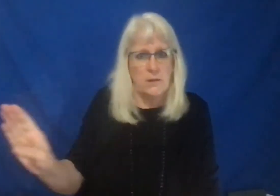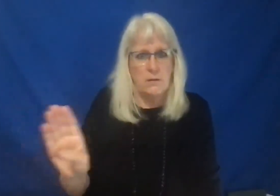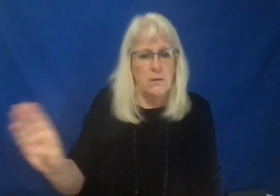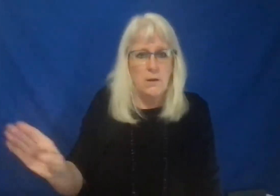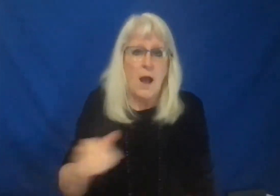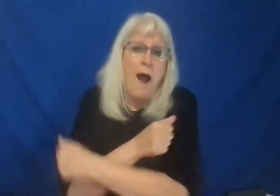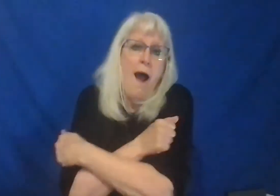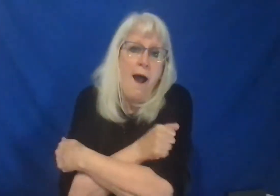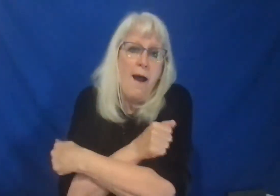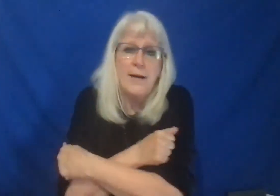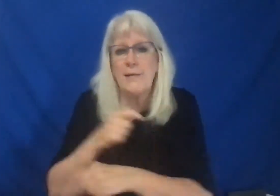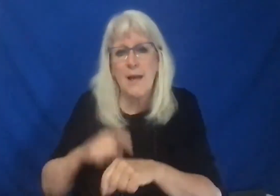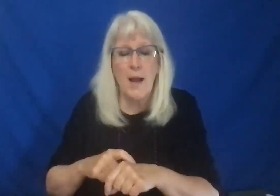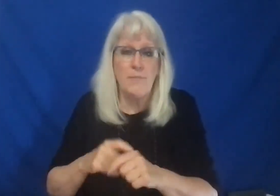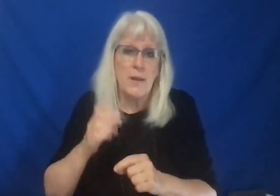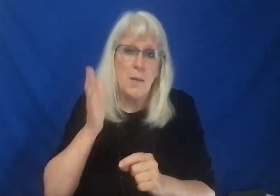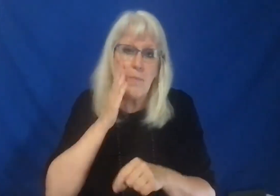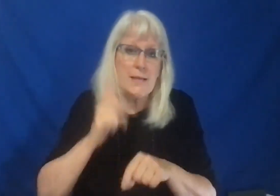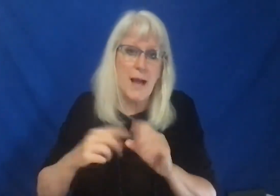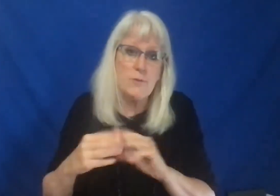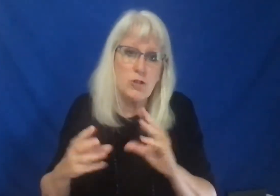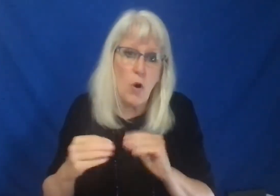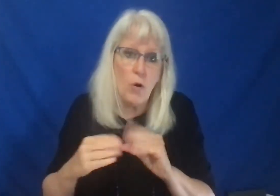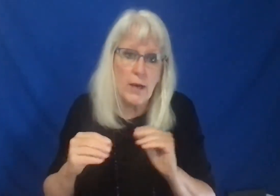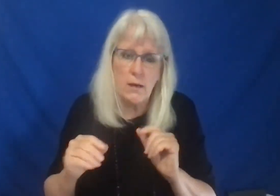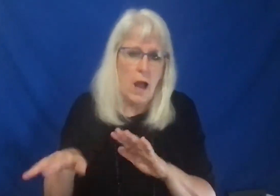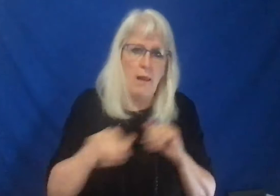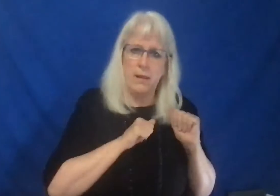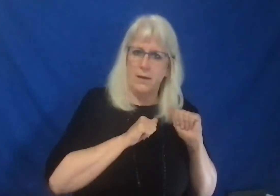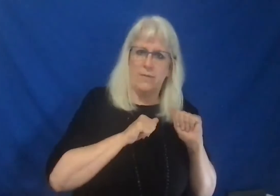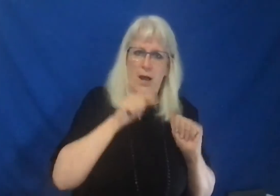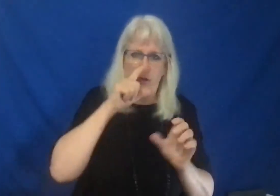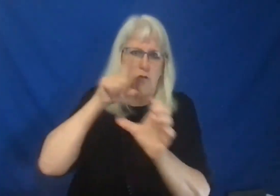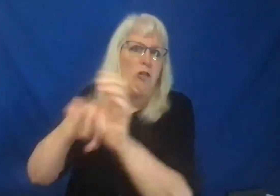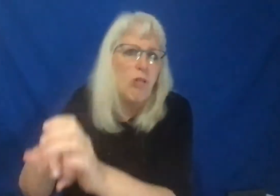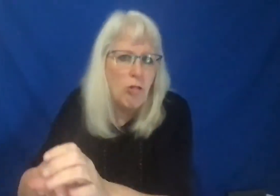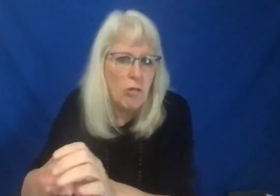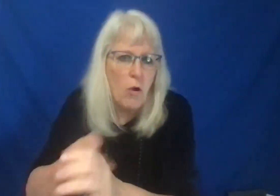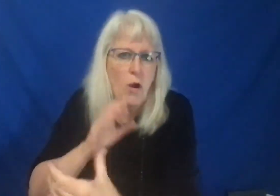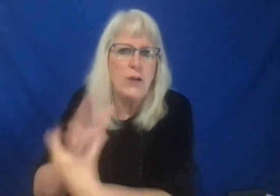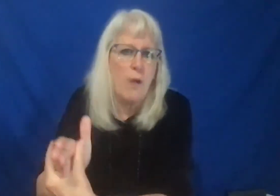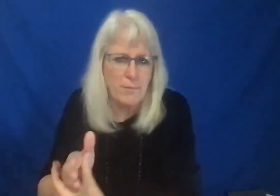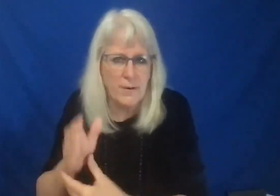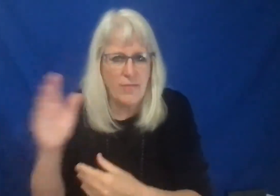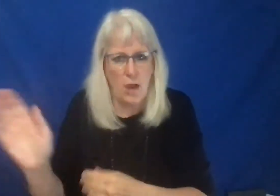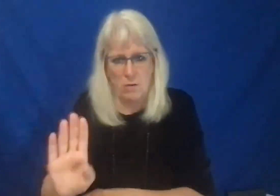story, I'm discreet and I clear out. I don't intrude. And